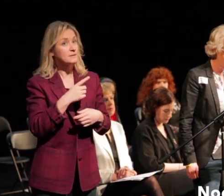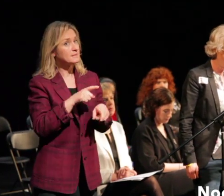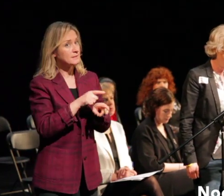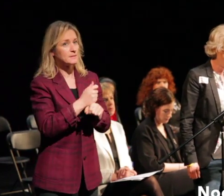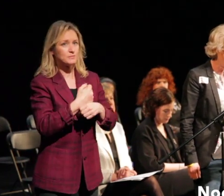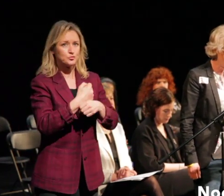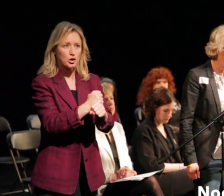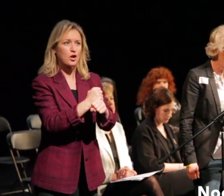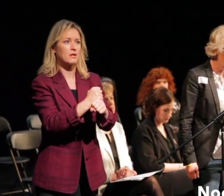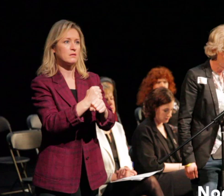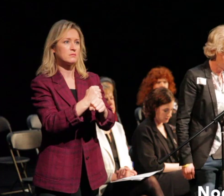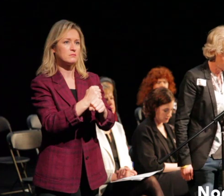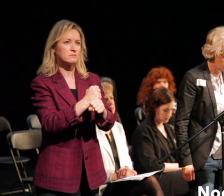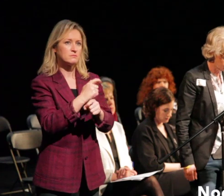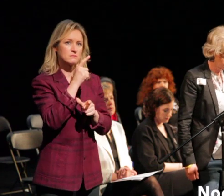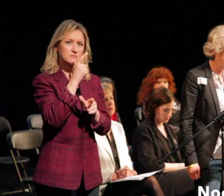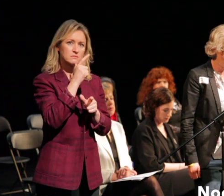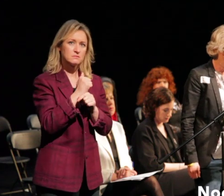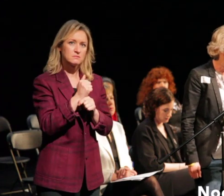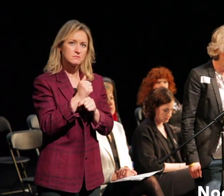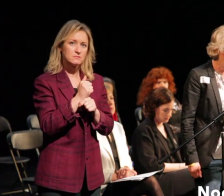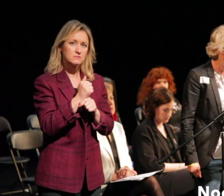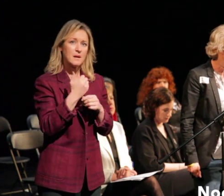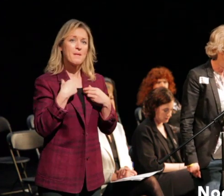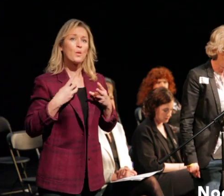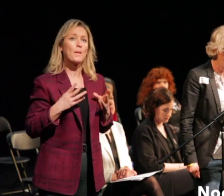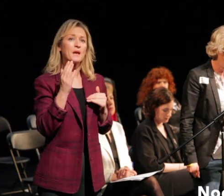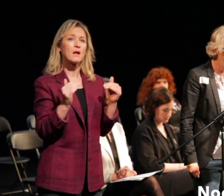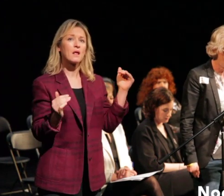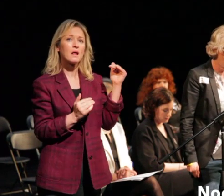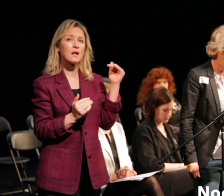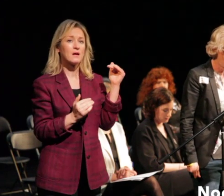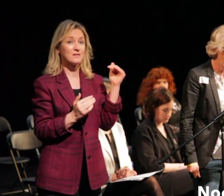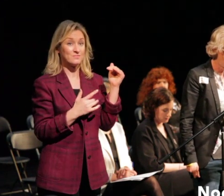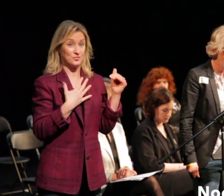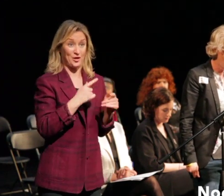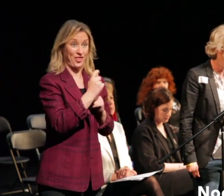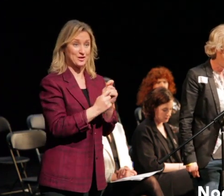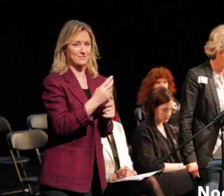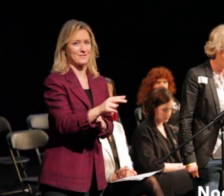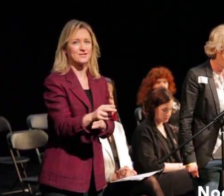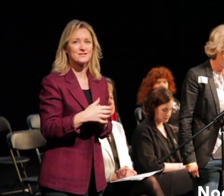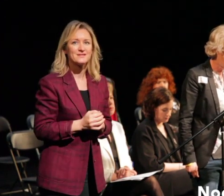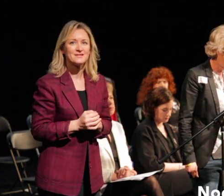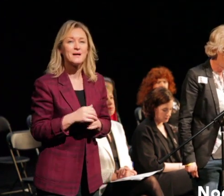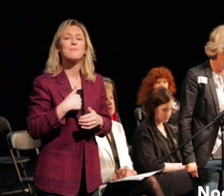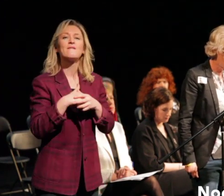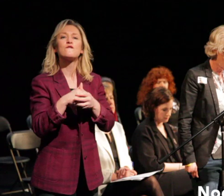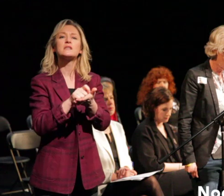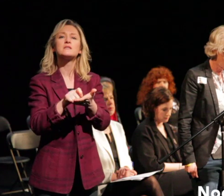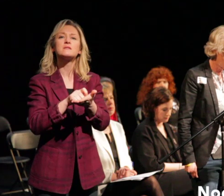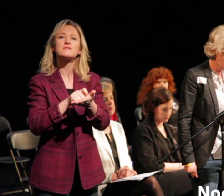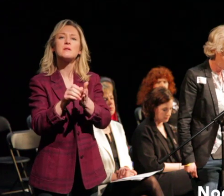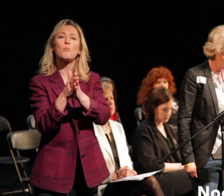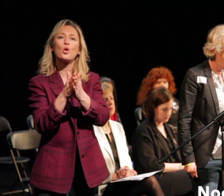heard. Sexism is not confined to theatre. A friend of mine is a novelist, and she says she faces the same random sexism in the